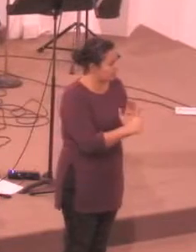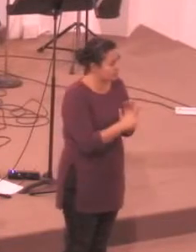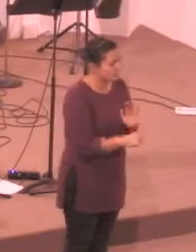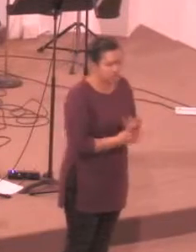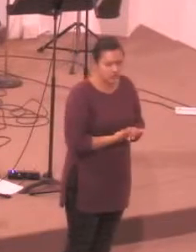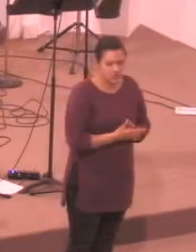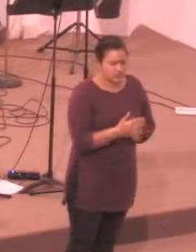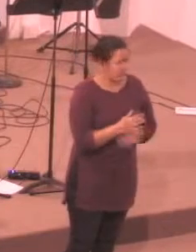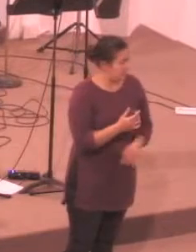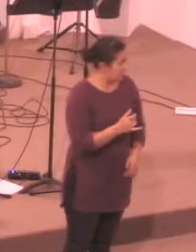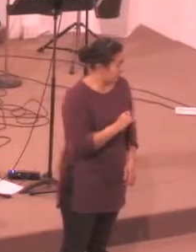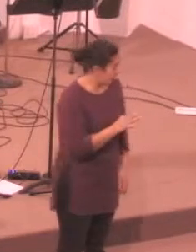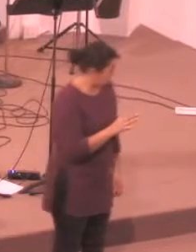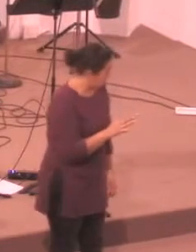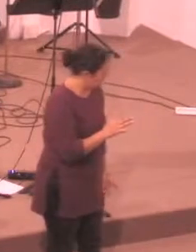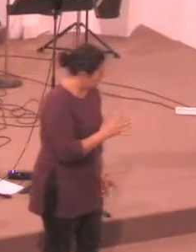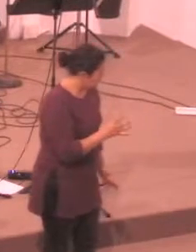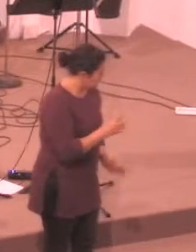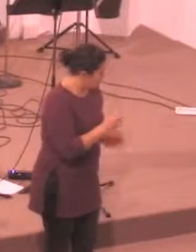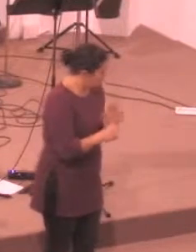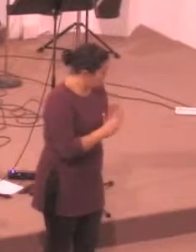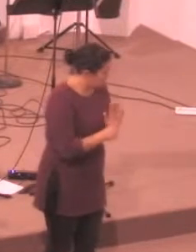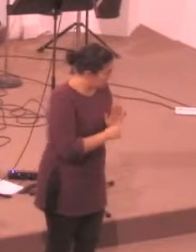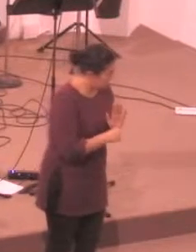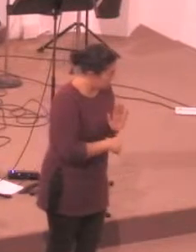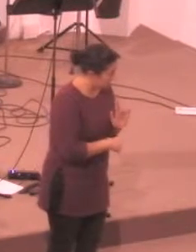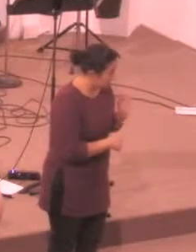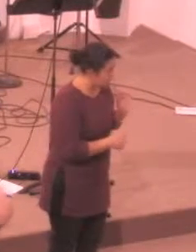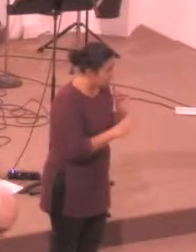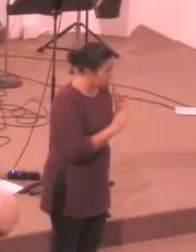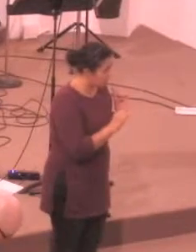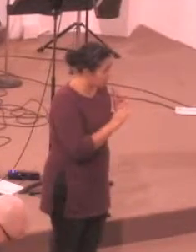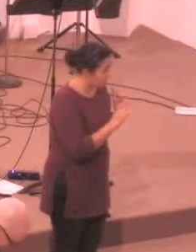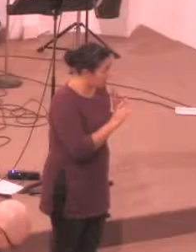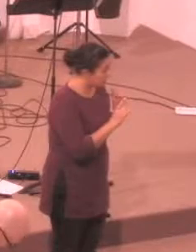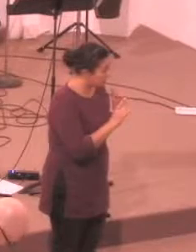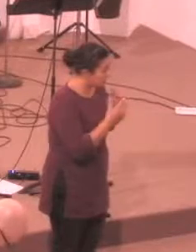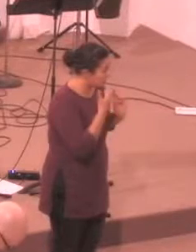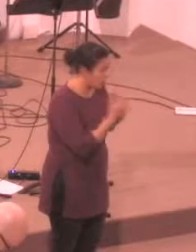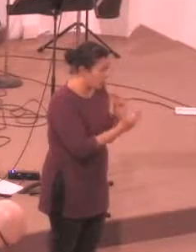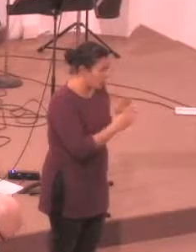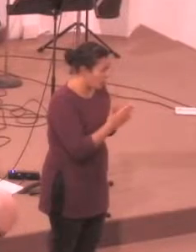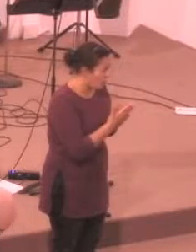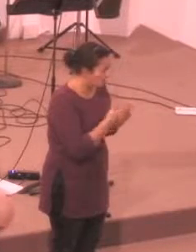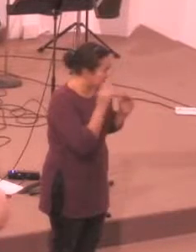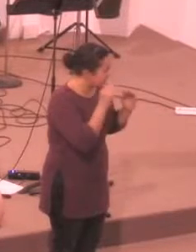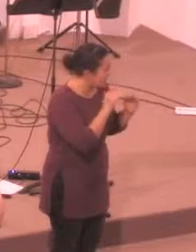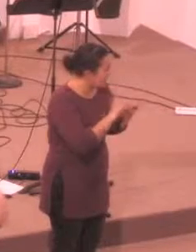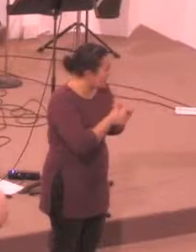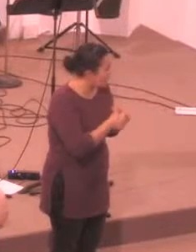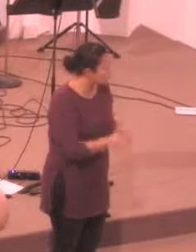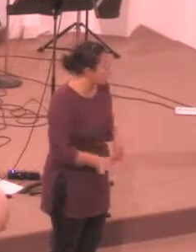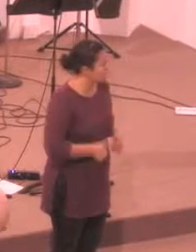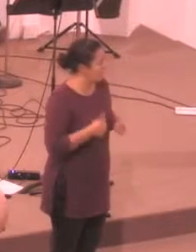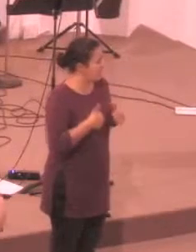Colossians is a good book if you want to read through here and teaches you how to live for Christ.